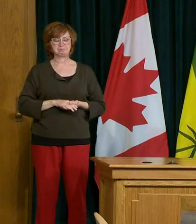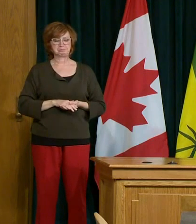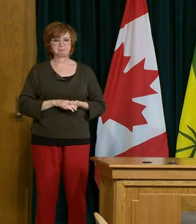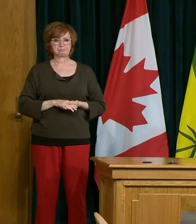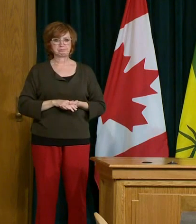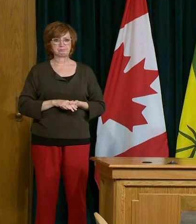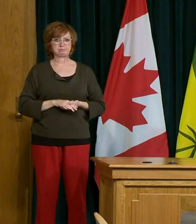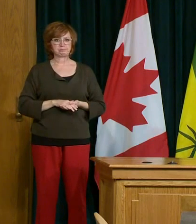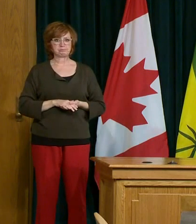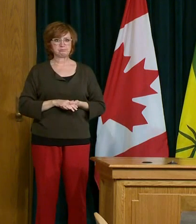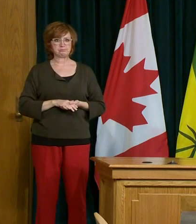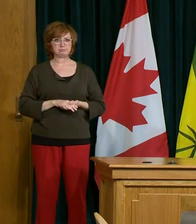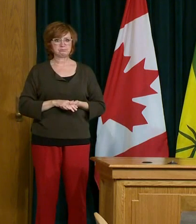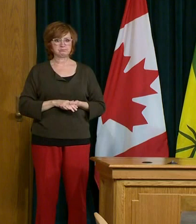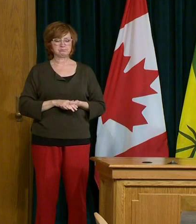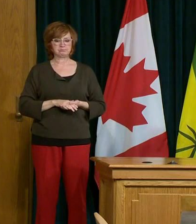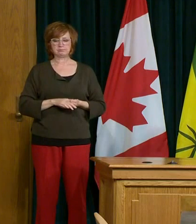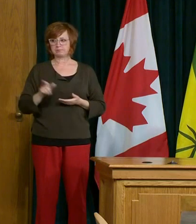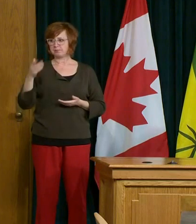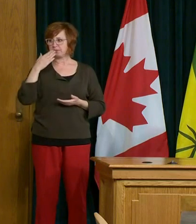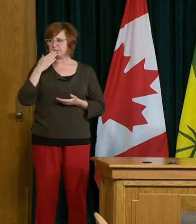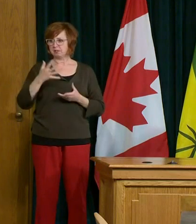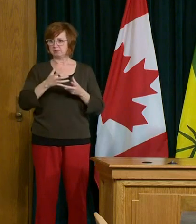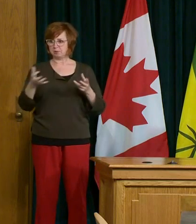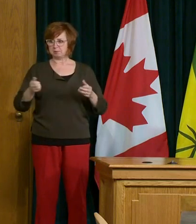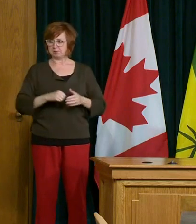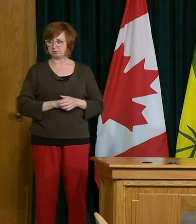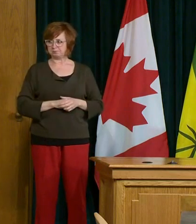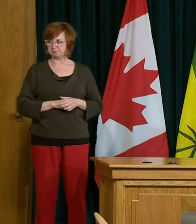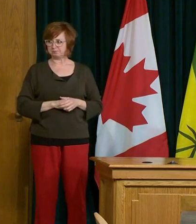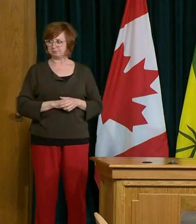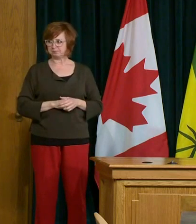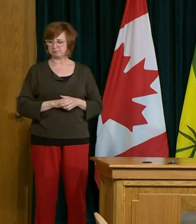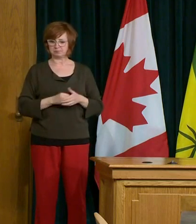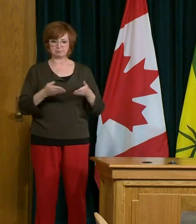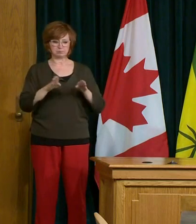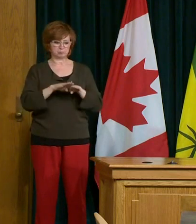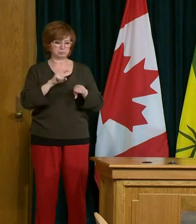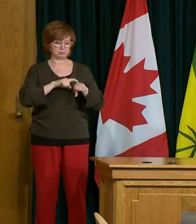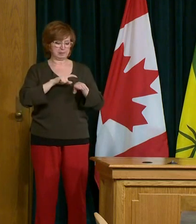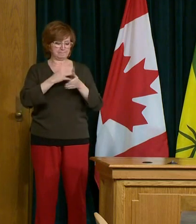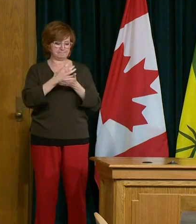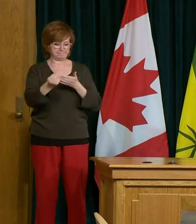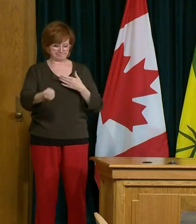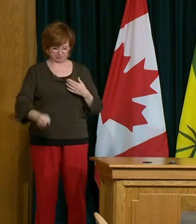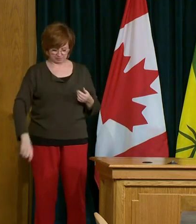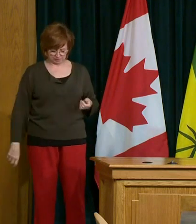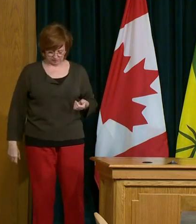Thanks very much for joining us today, everyone. That concludes our time.